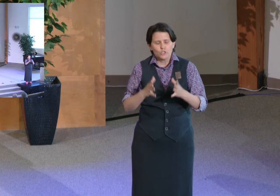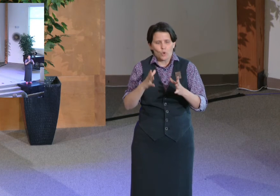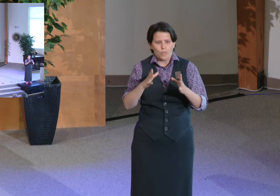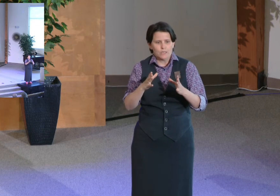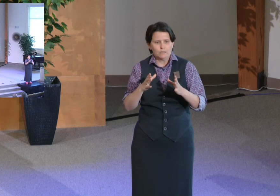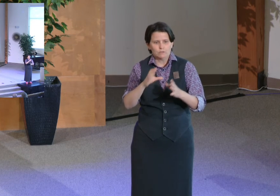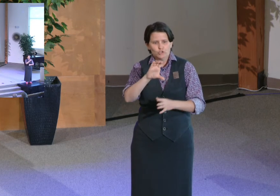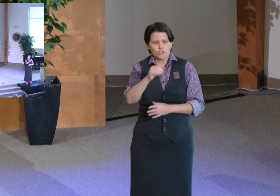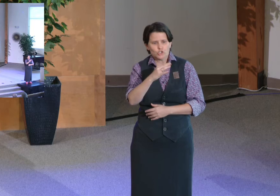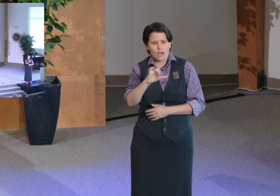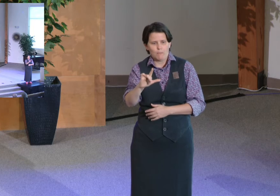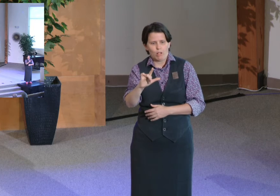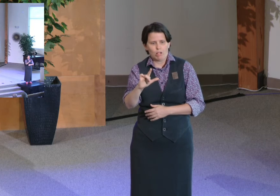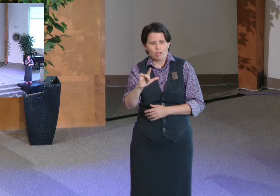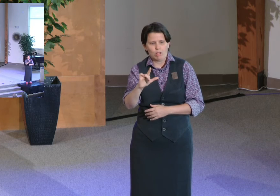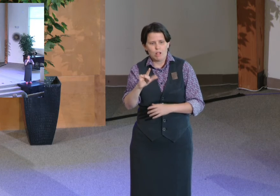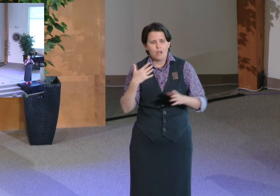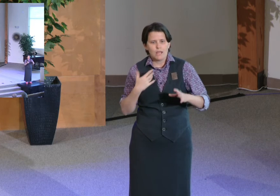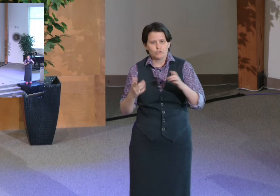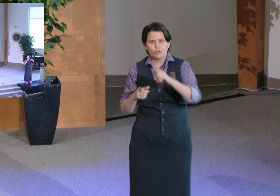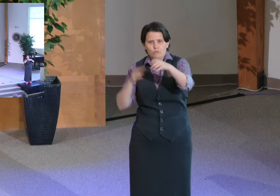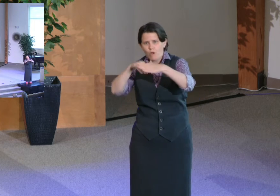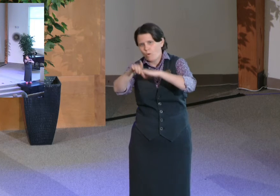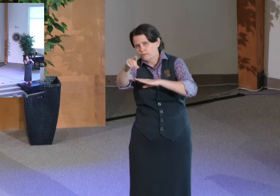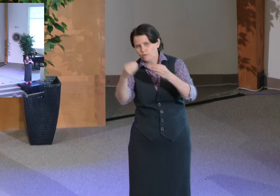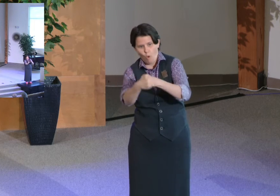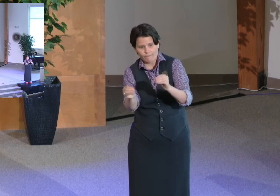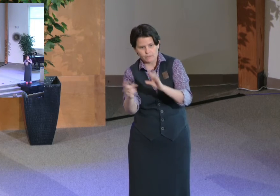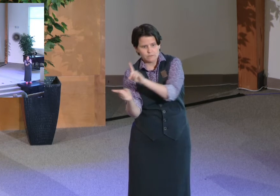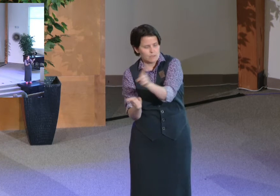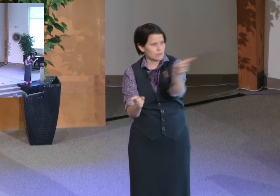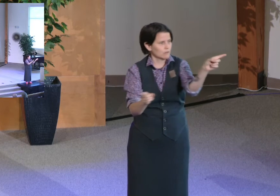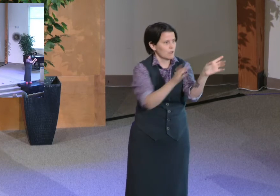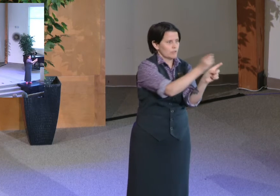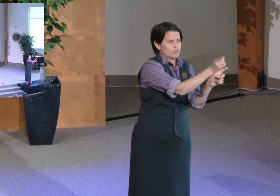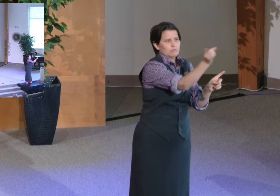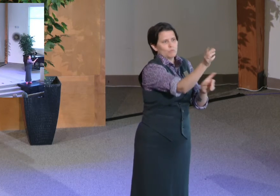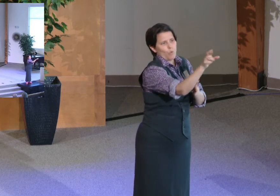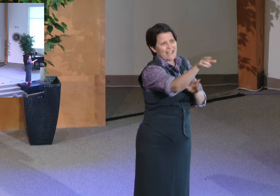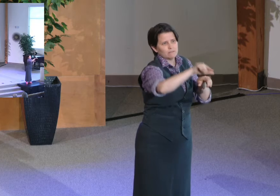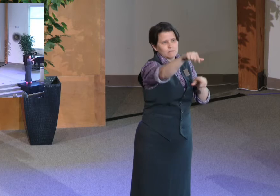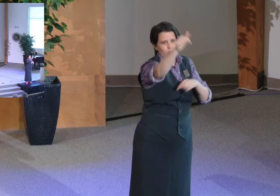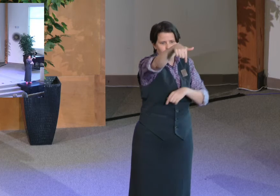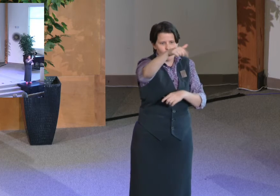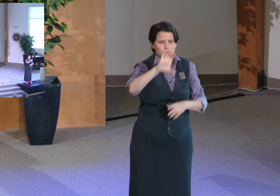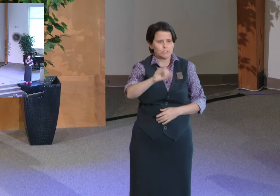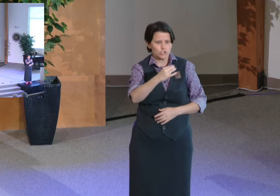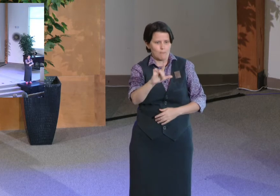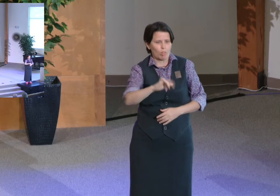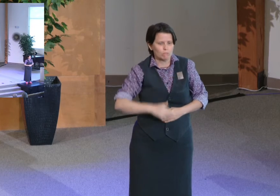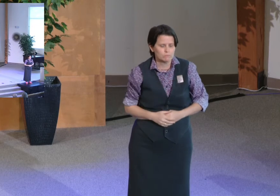Boom. All right? These prayer chaplains are trained in holding the divine knowing of who and what you are,